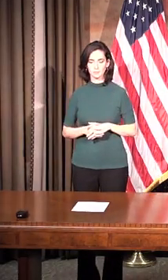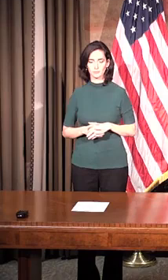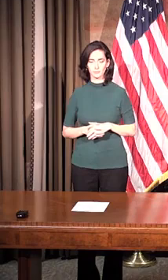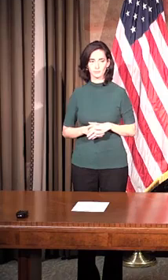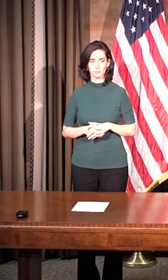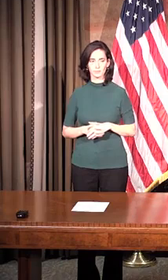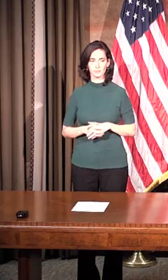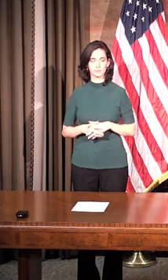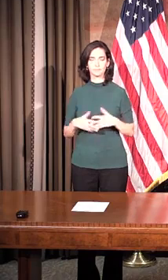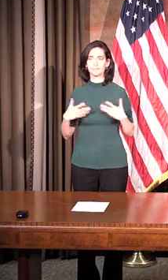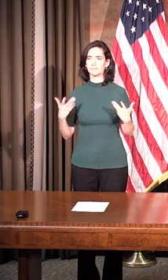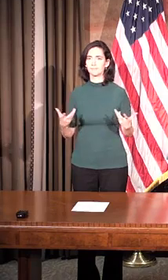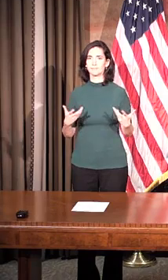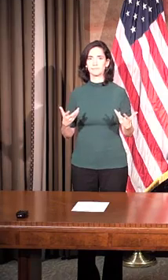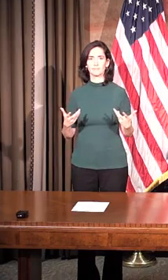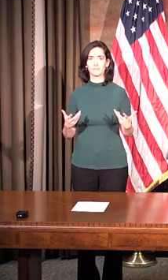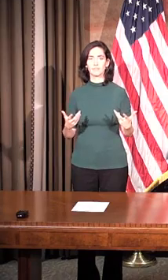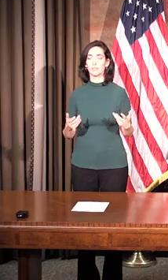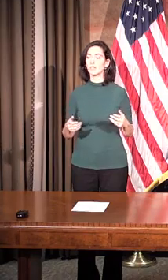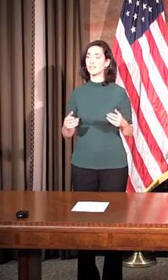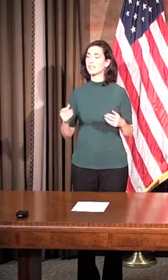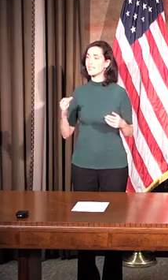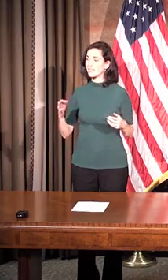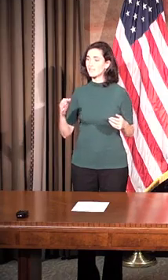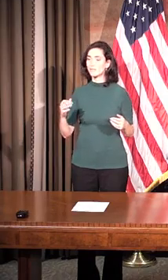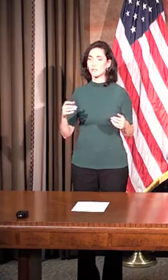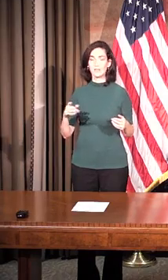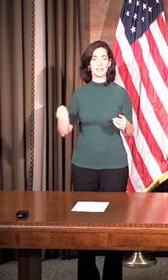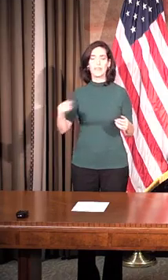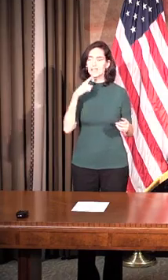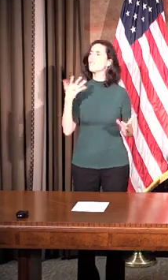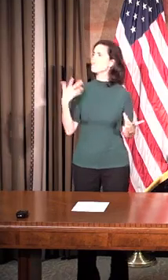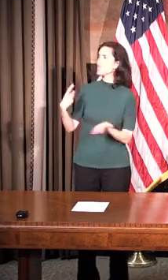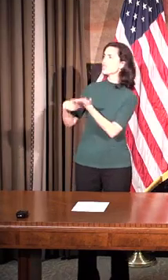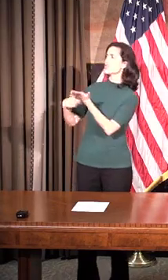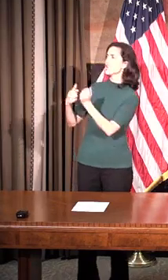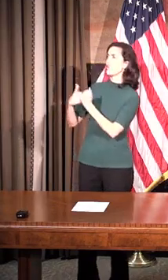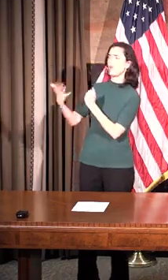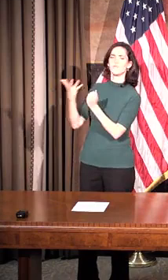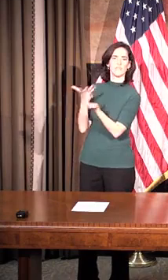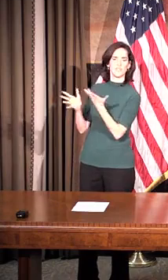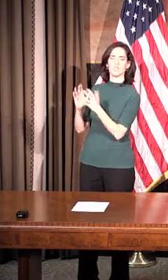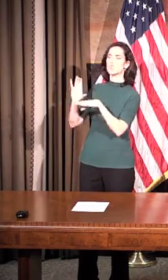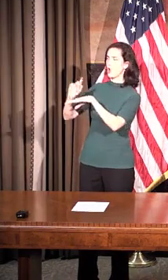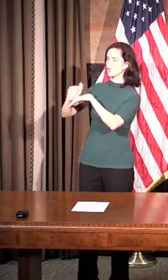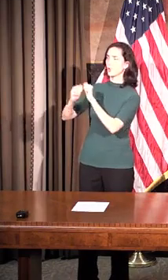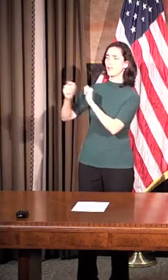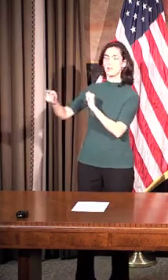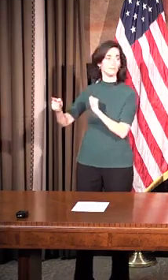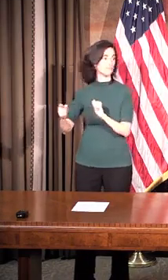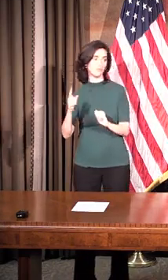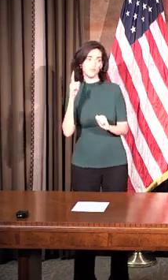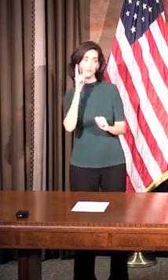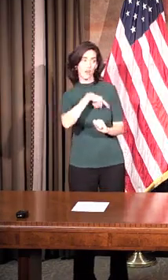It's a complete fiction to say that there was a consultation. And in fact, the petition was written